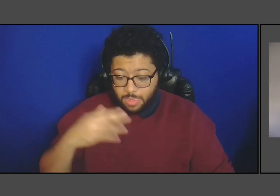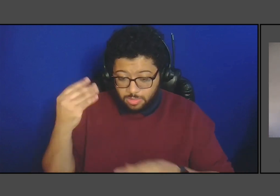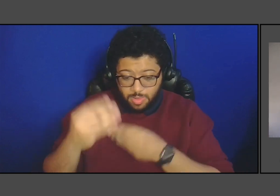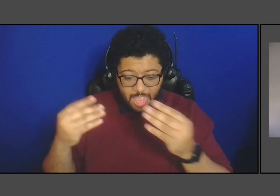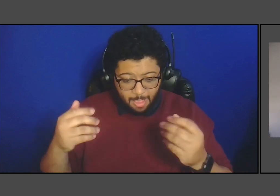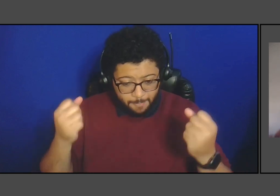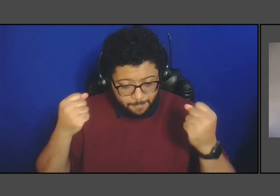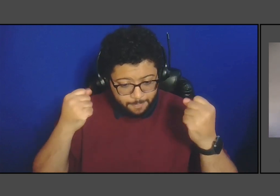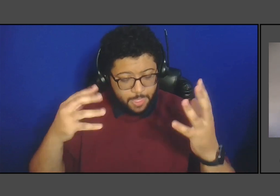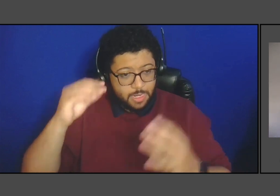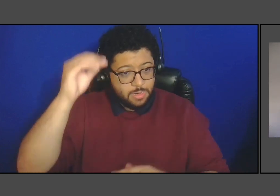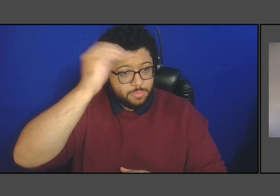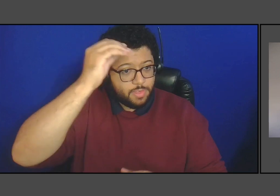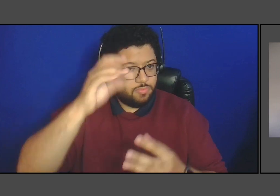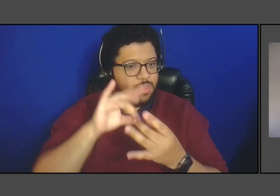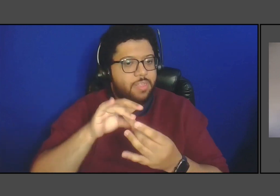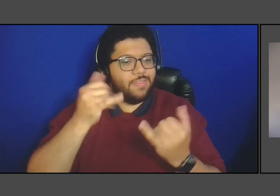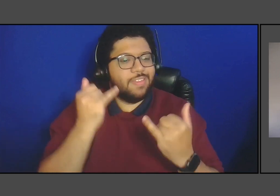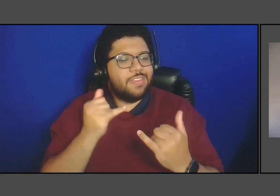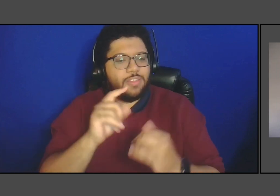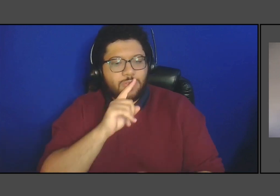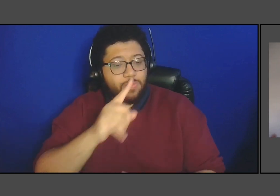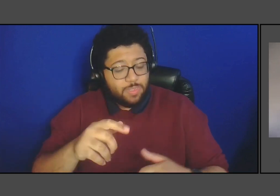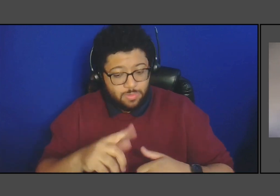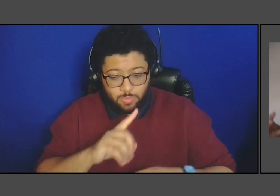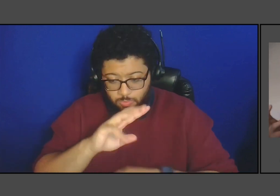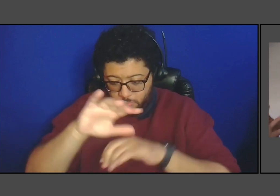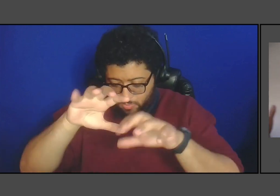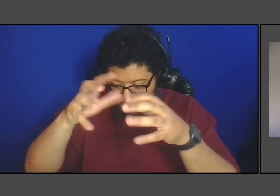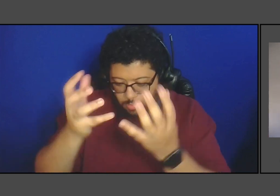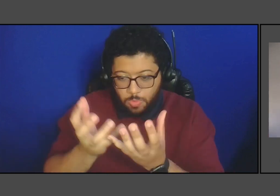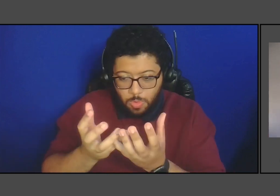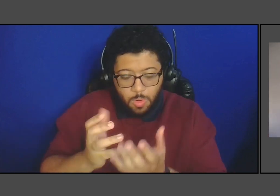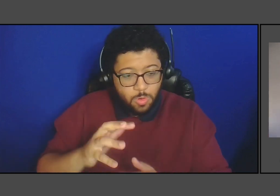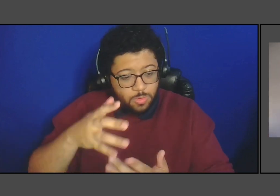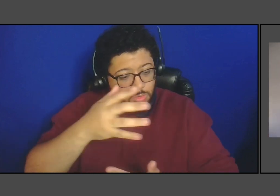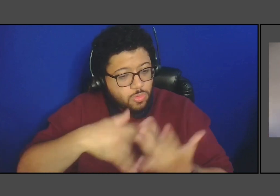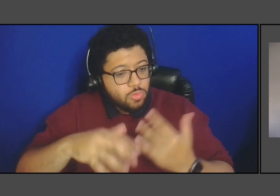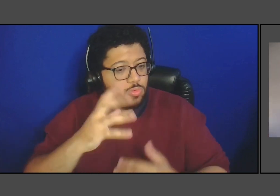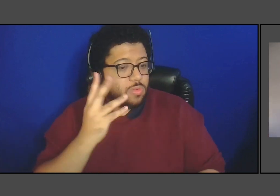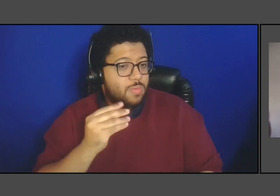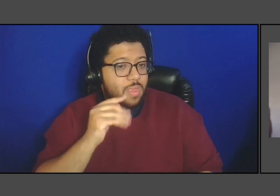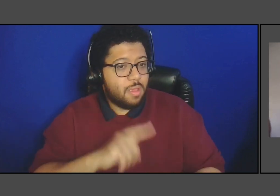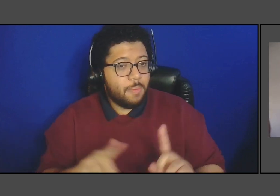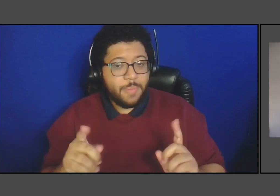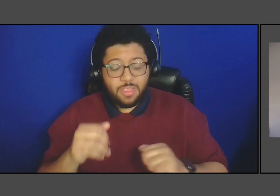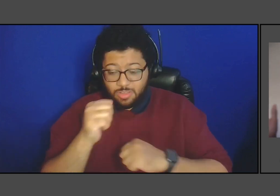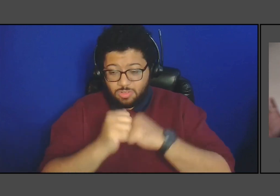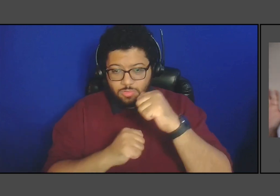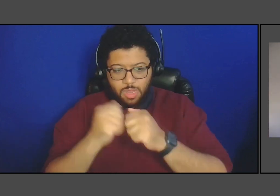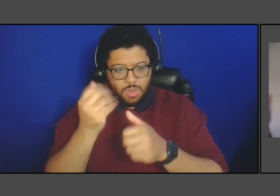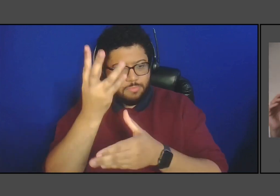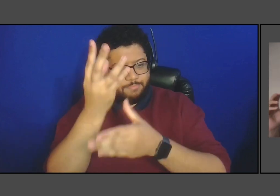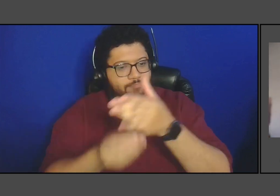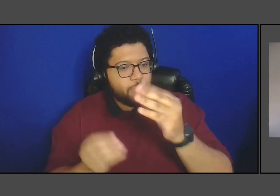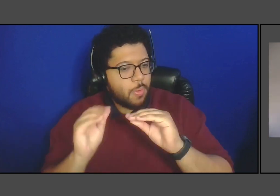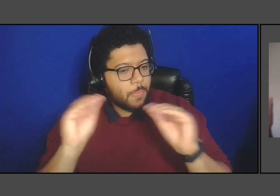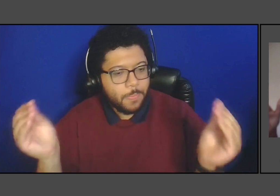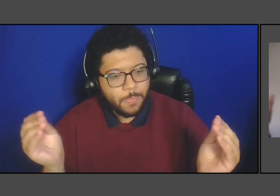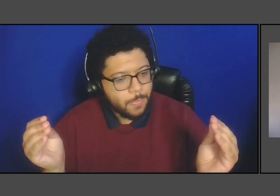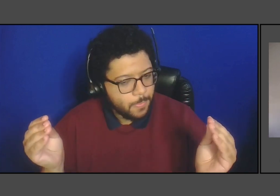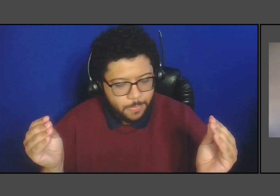today's realities and the social experiences that we live in, but we don't have the infrastructure. The mechanisms